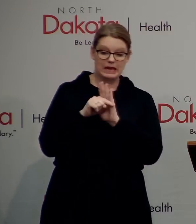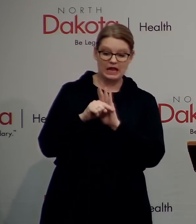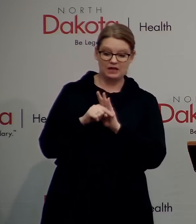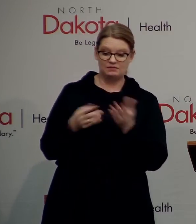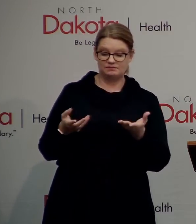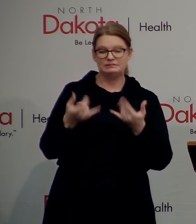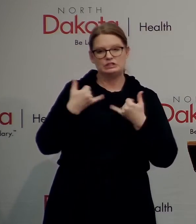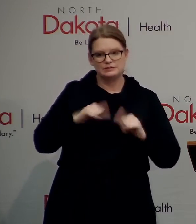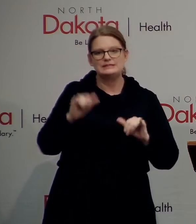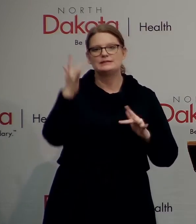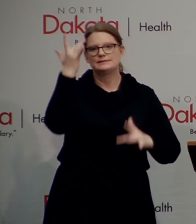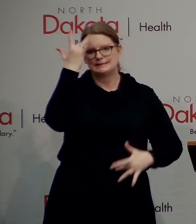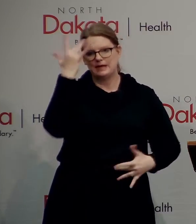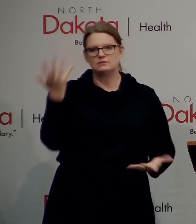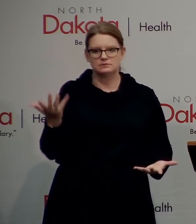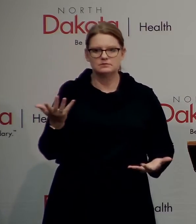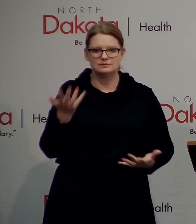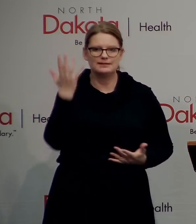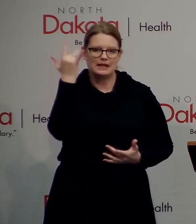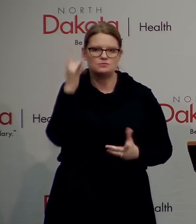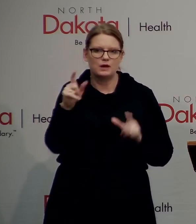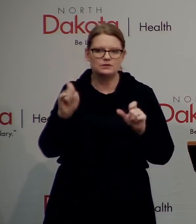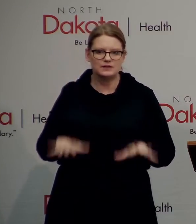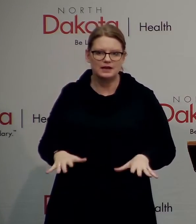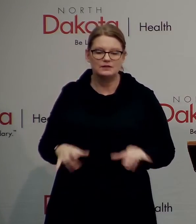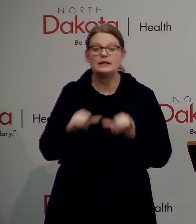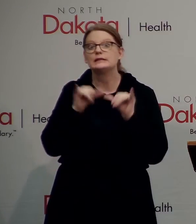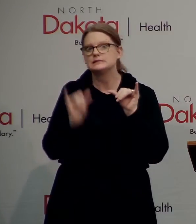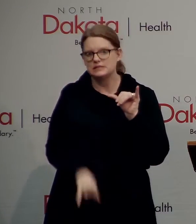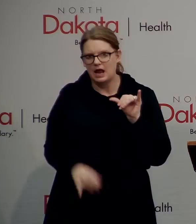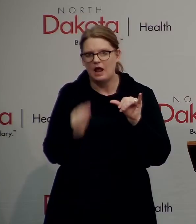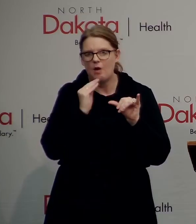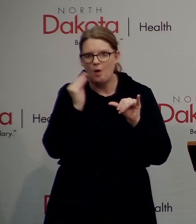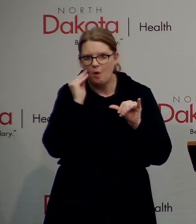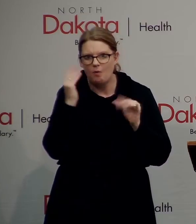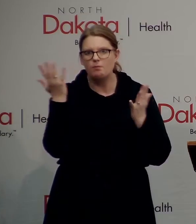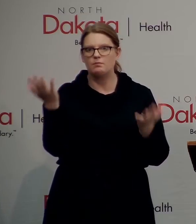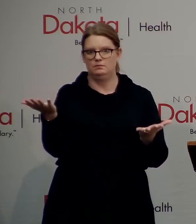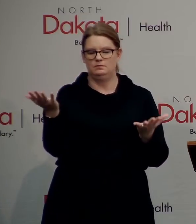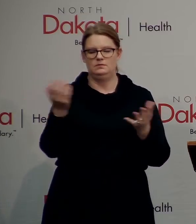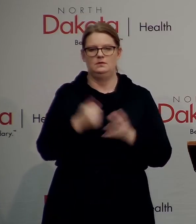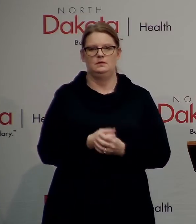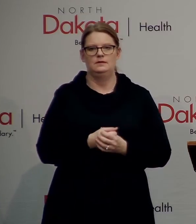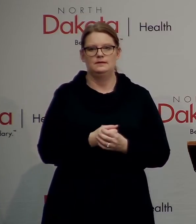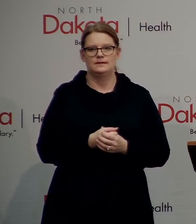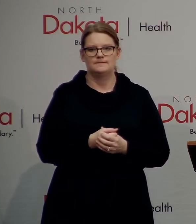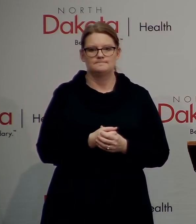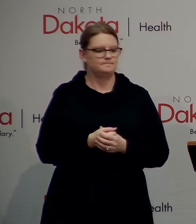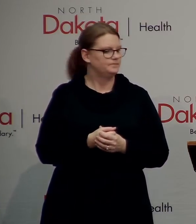still sick. That's why you got tested in the first place. Stay home.